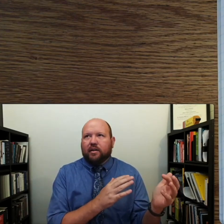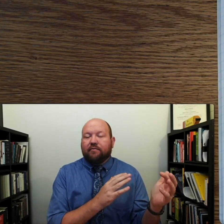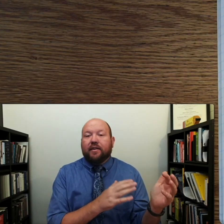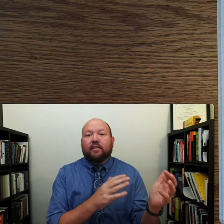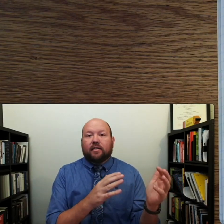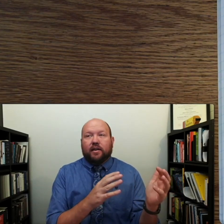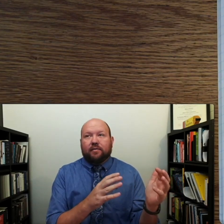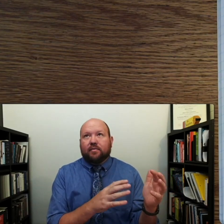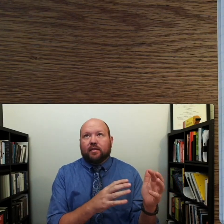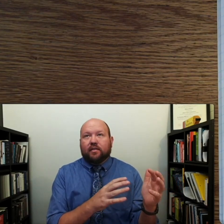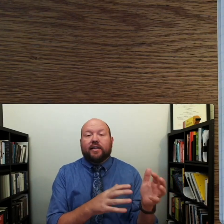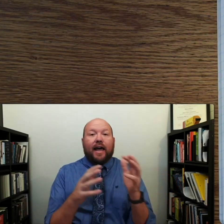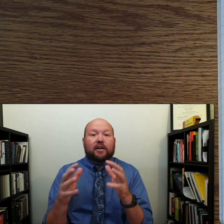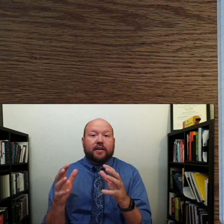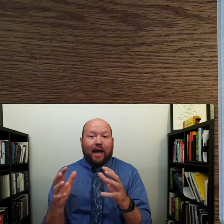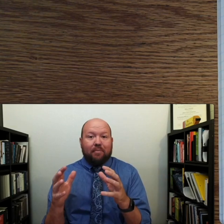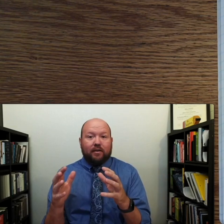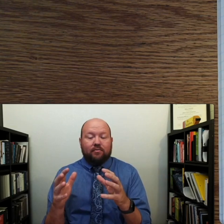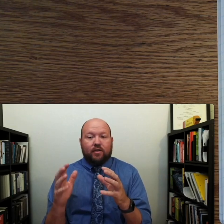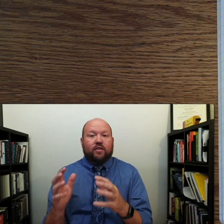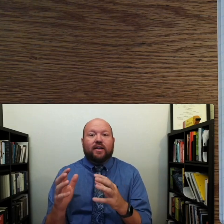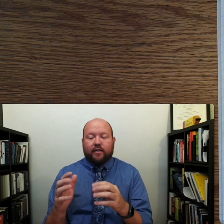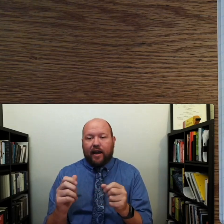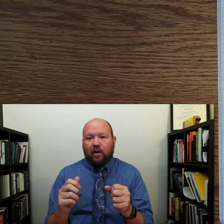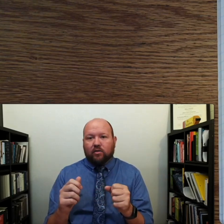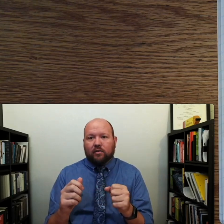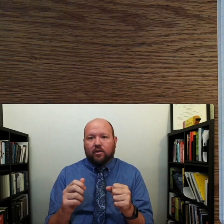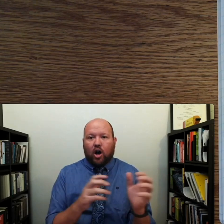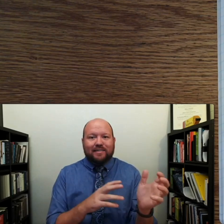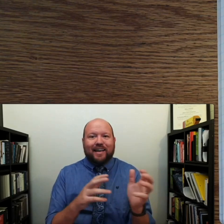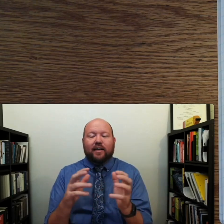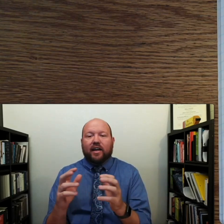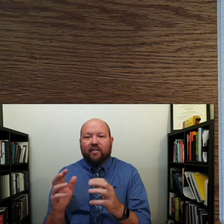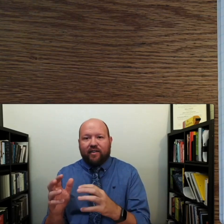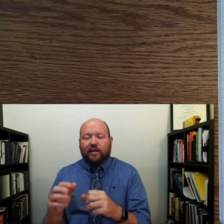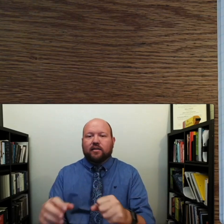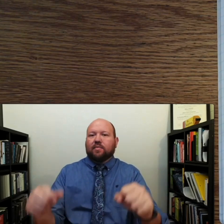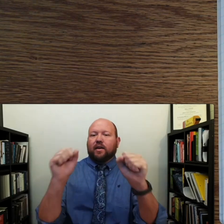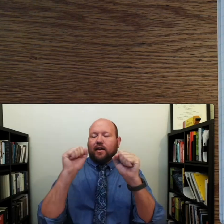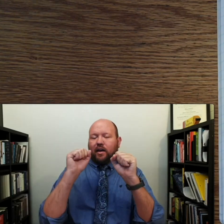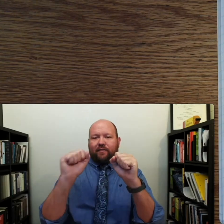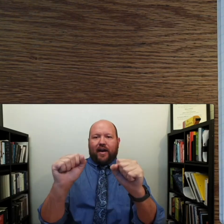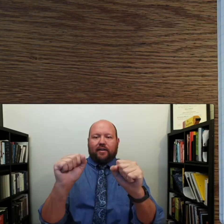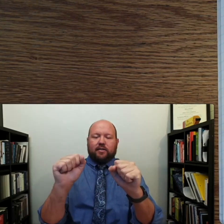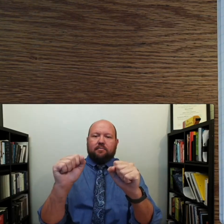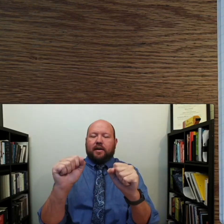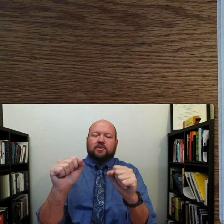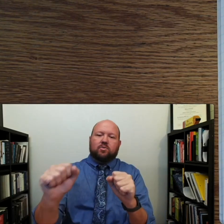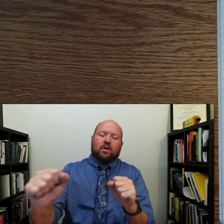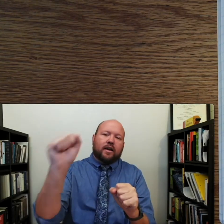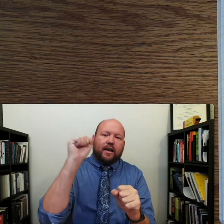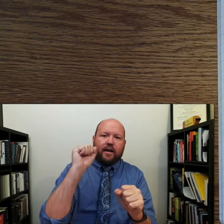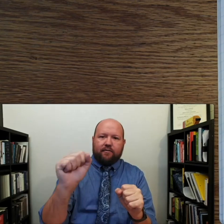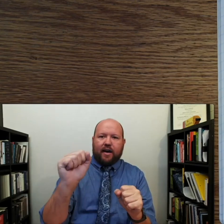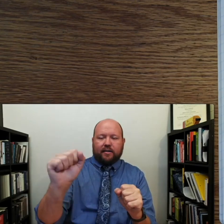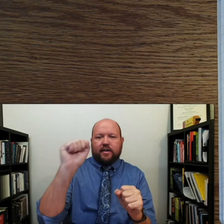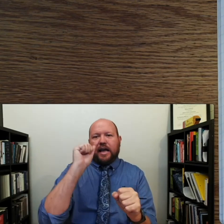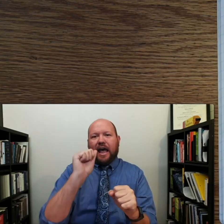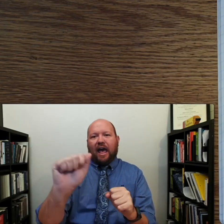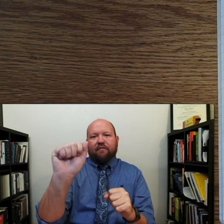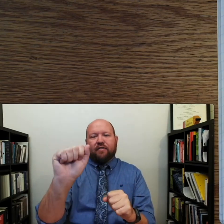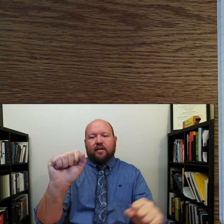the event, the thing that actually happened, using it as a noun, cause and effect. Effect. Base word,